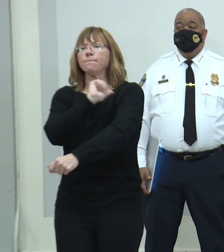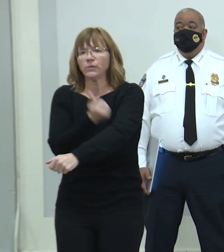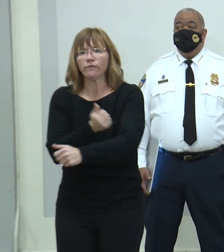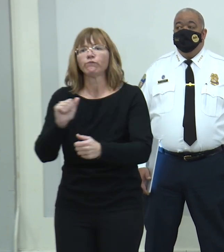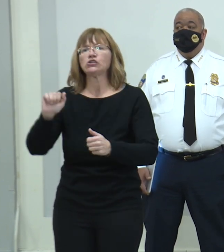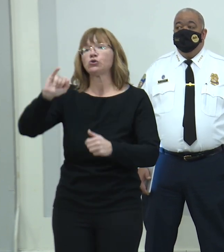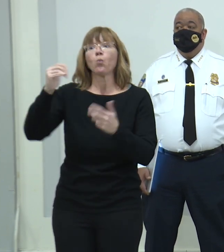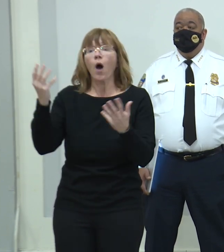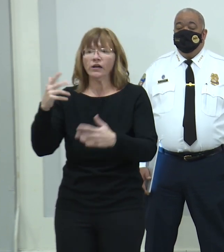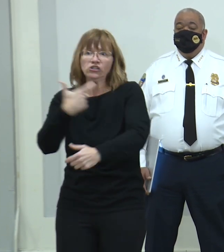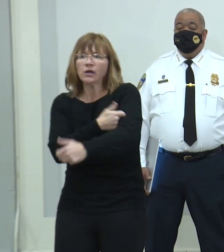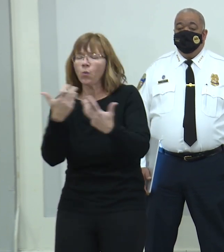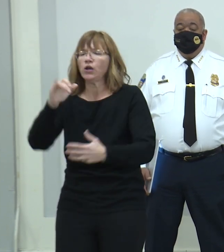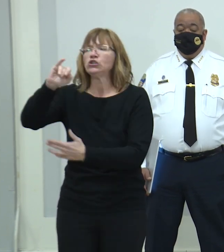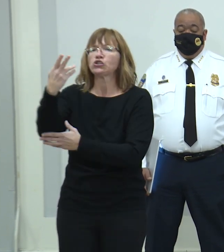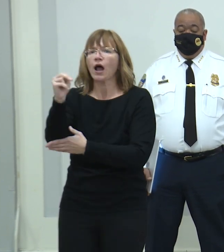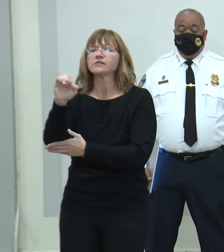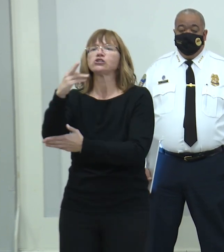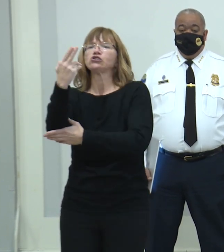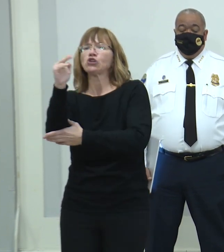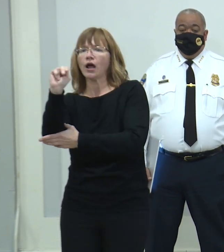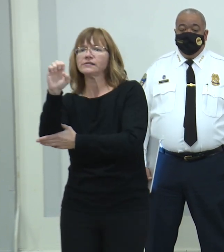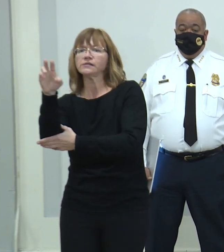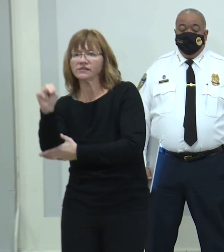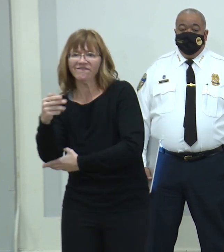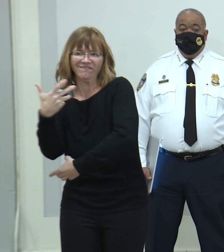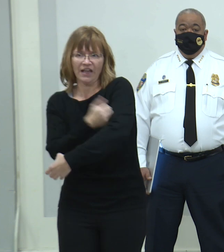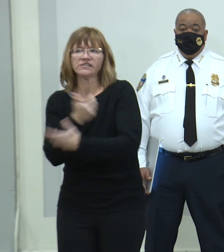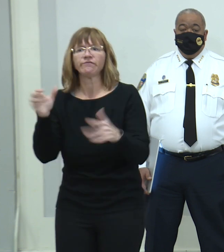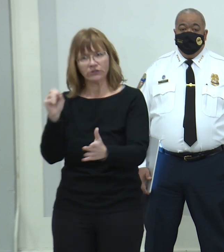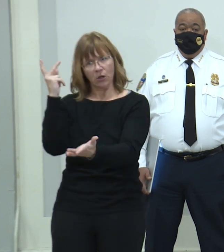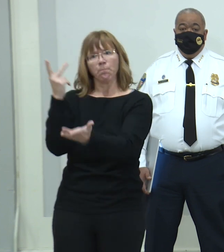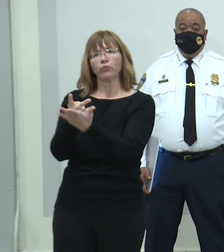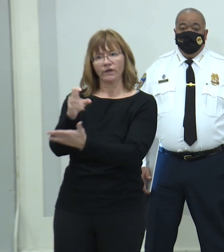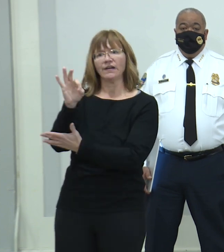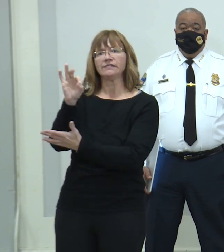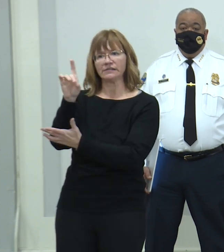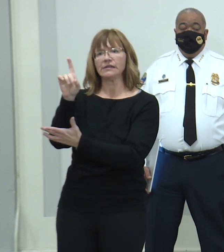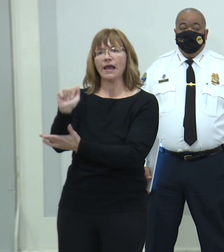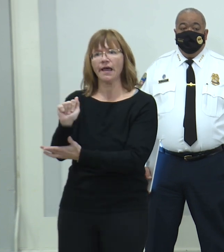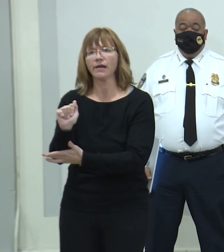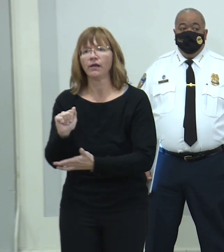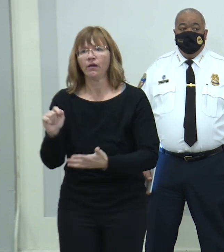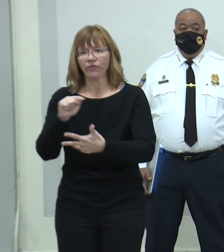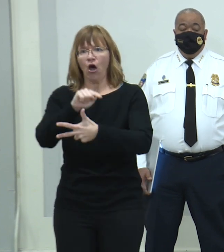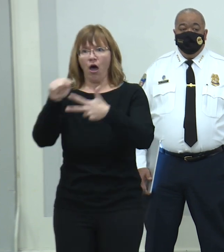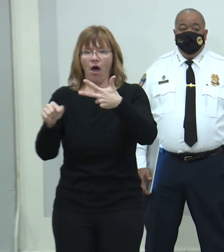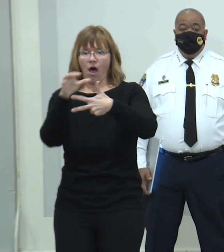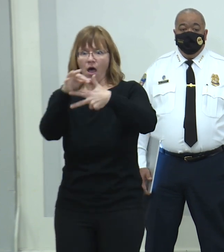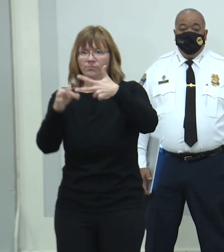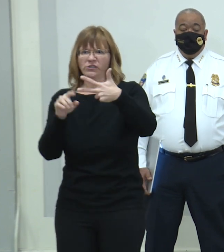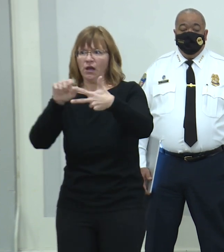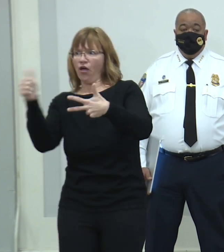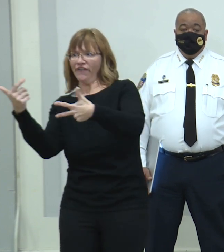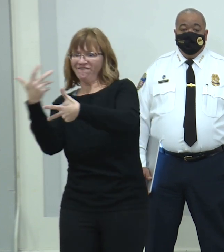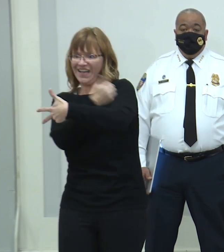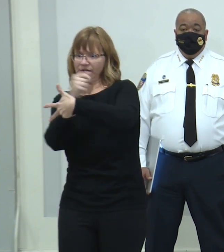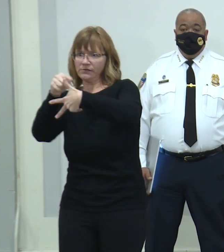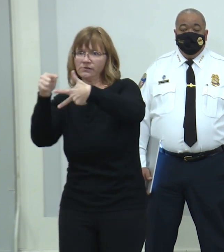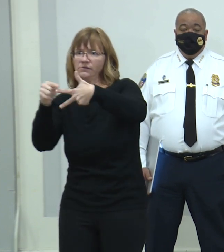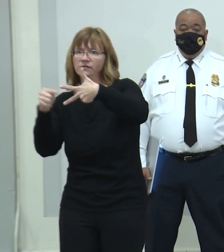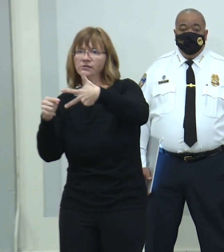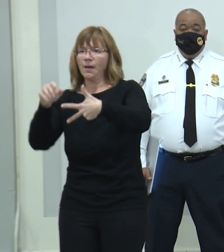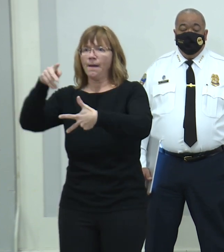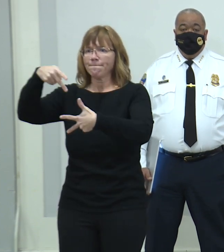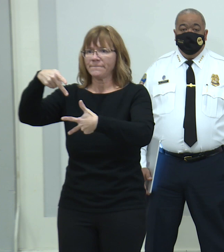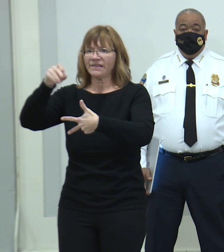Johnson & Johnson vaccine, bringing a third viable vaccination option for Baltimore City residents. The Johnson & Johnson vaccine differs from